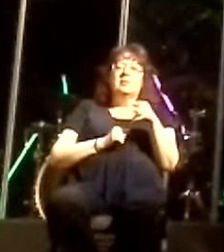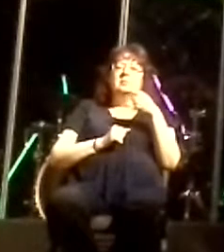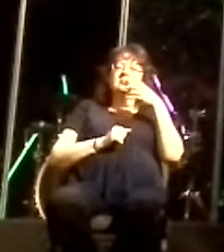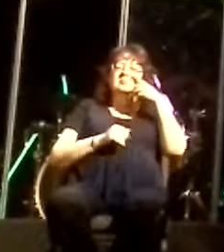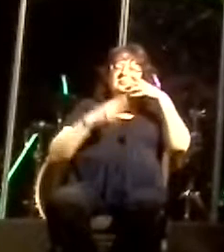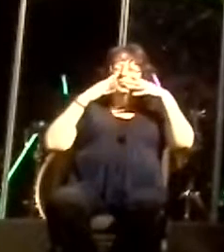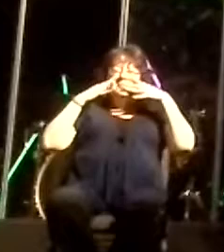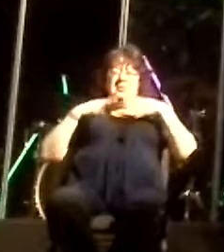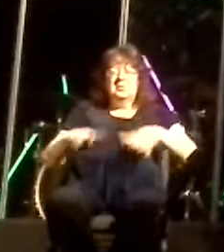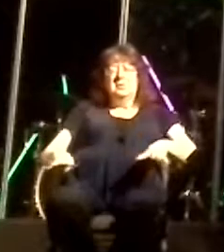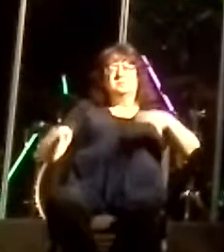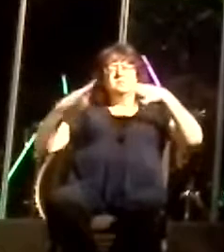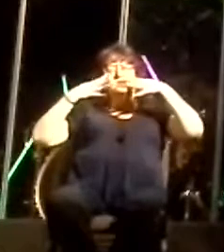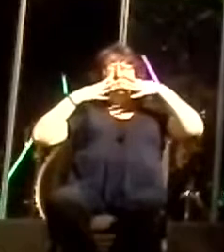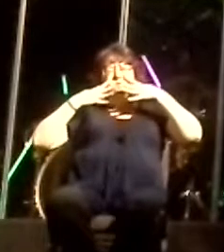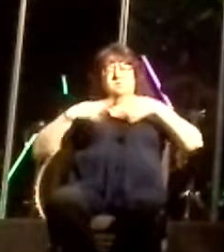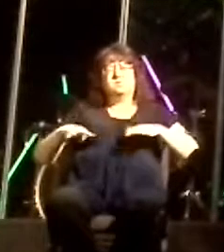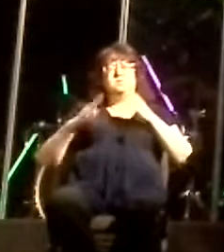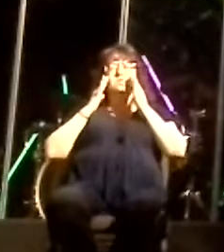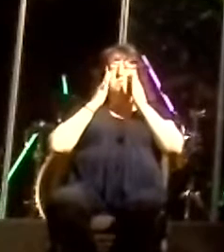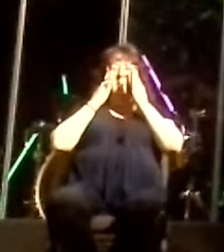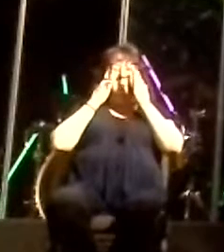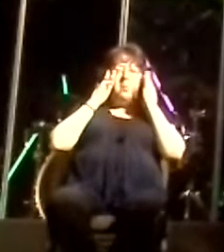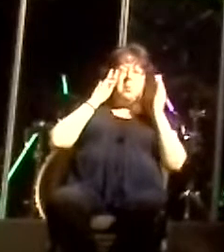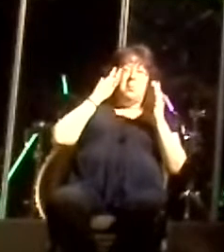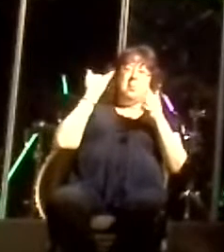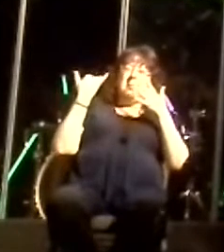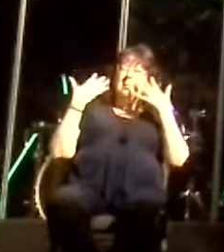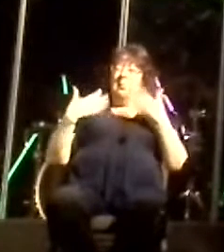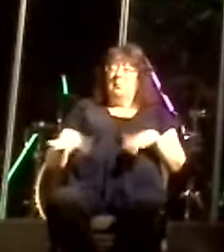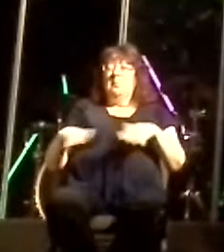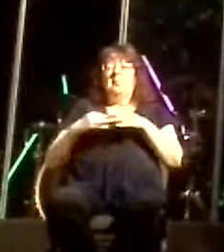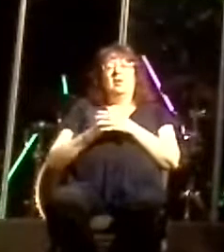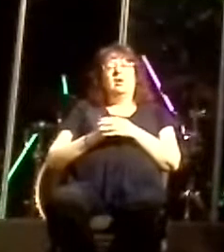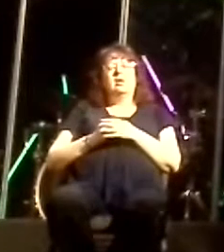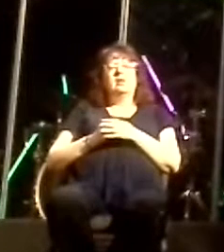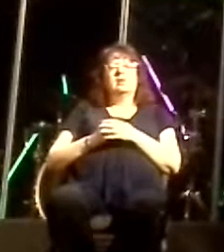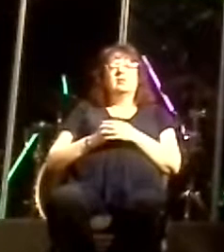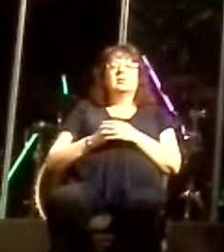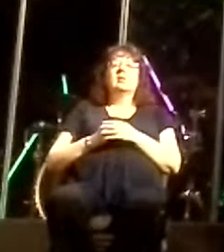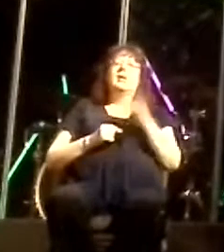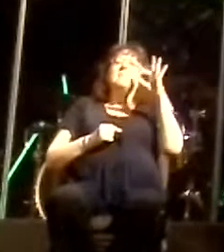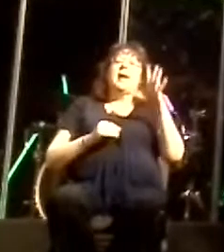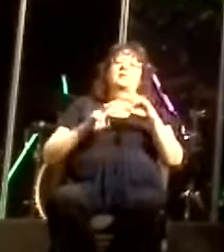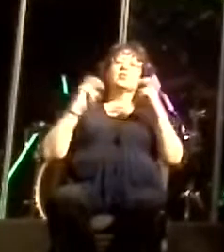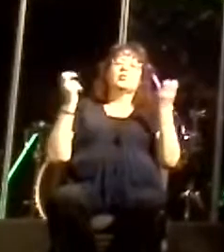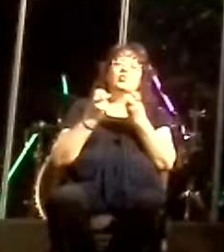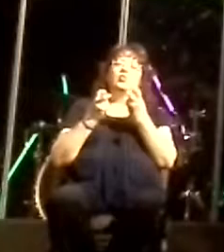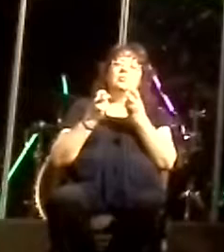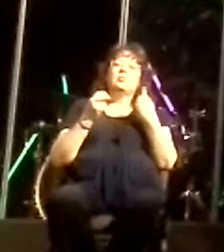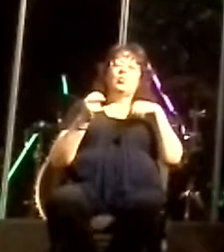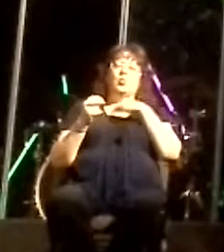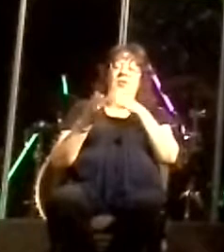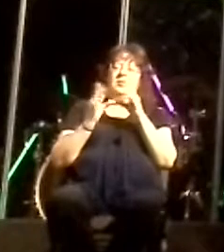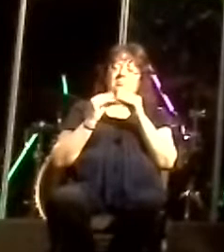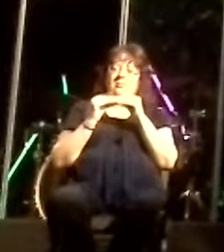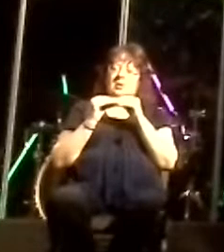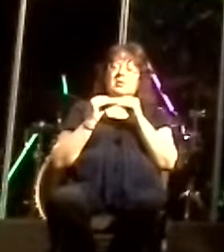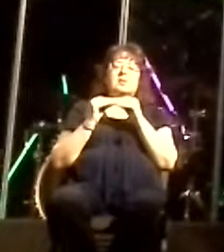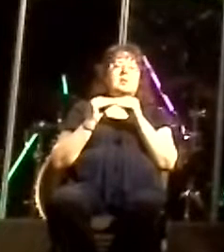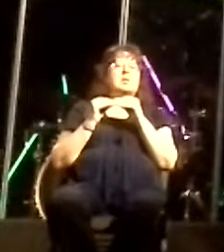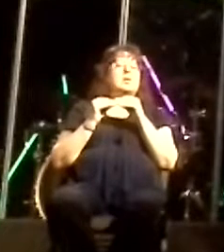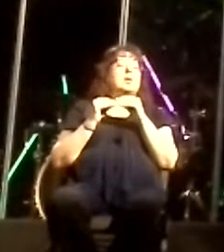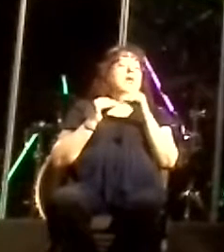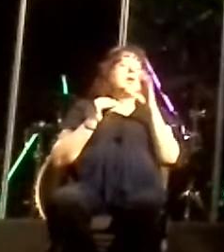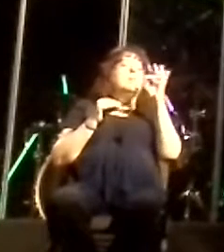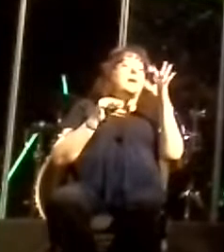Tears rolling down his face. I sat with a group of pastors this last week. Pastors